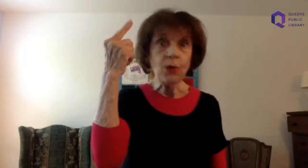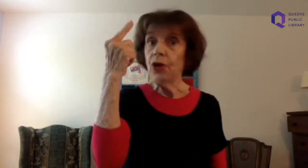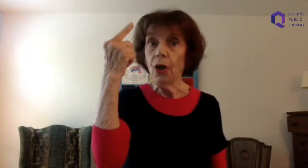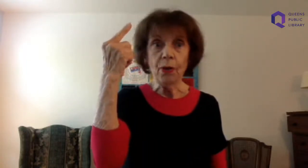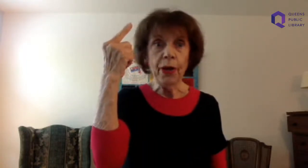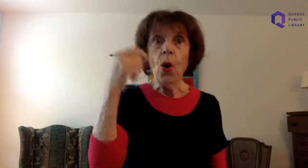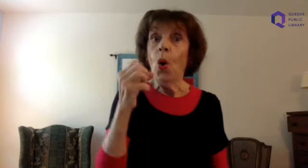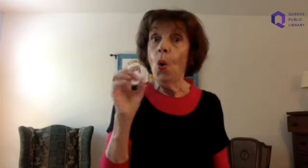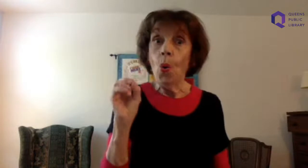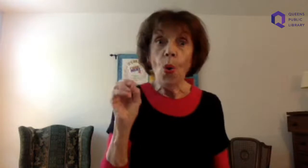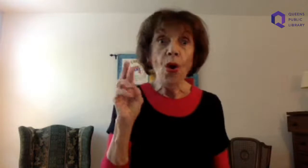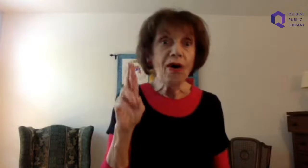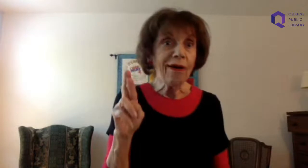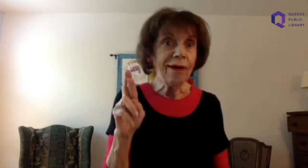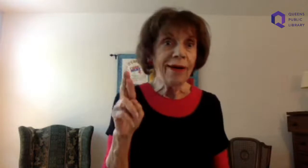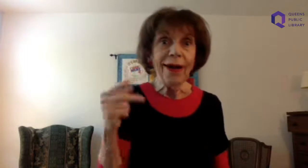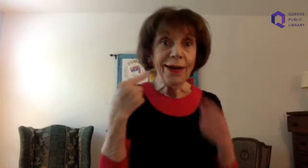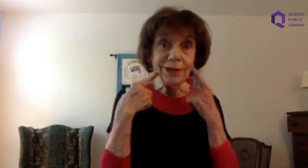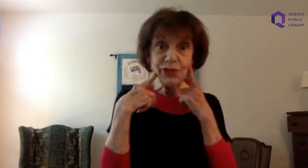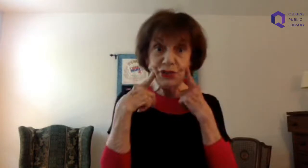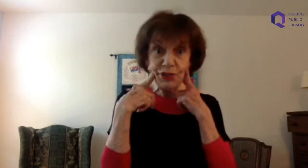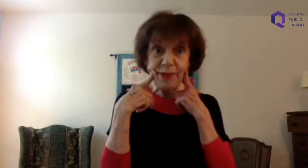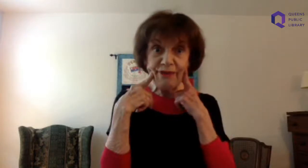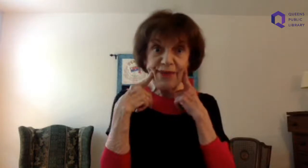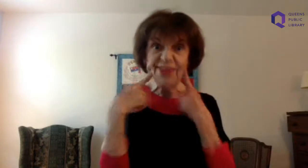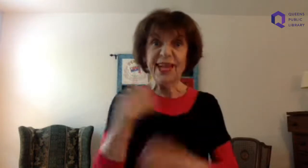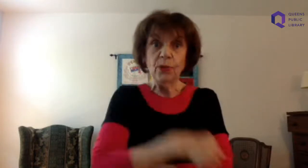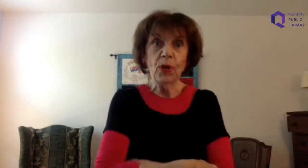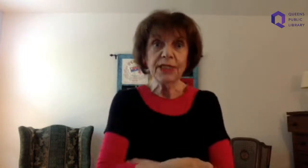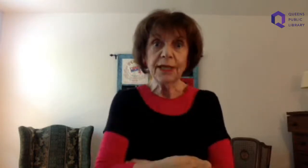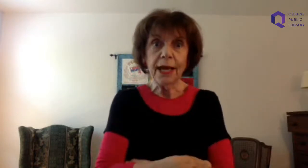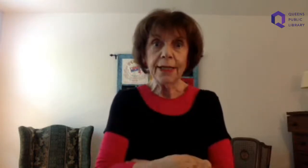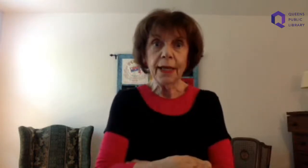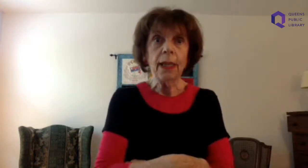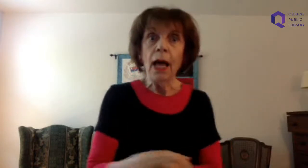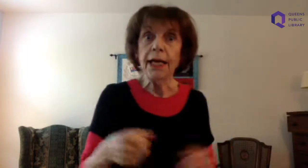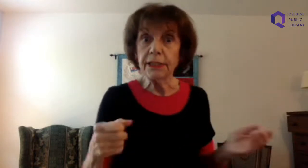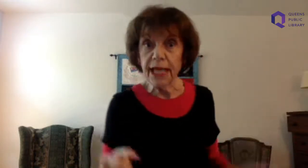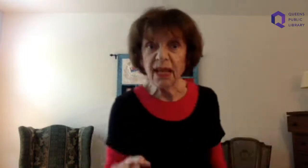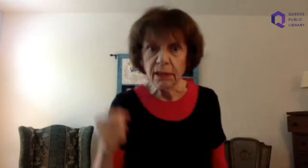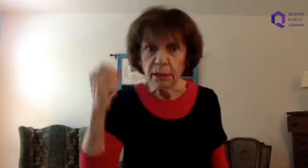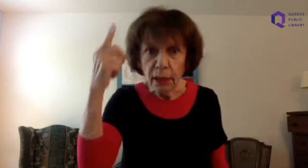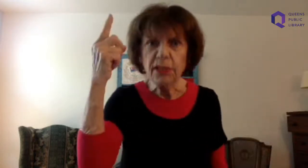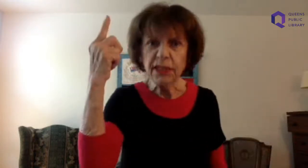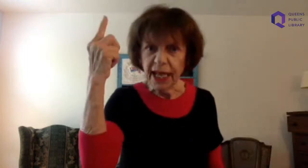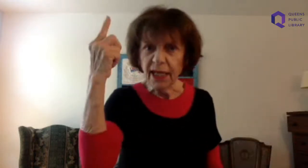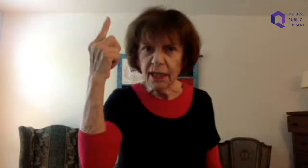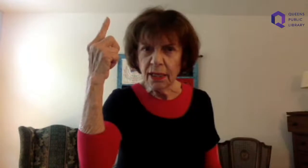no? Or I could just use my face and one sign. I could say, understand?